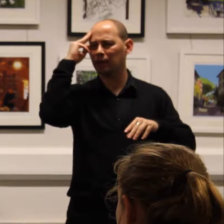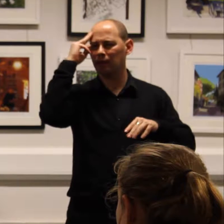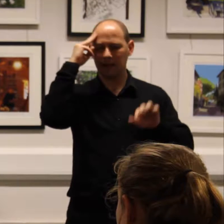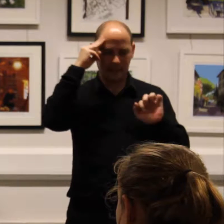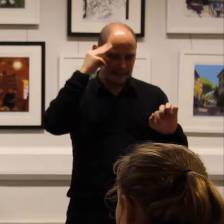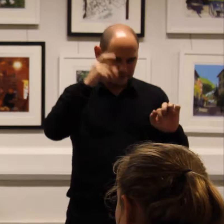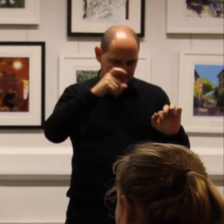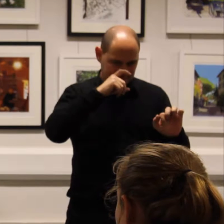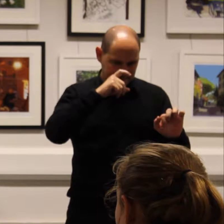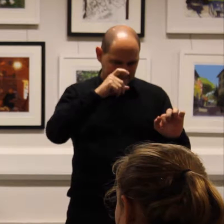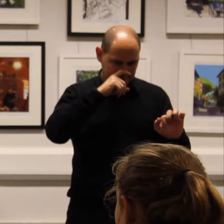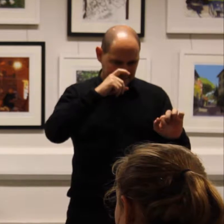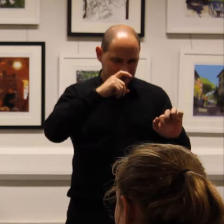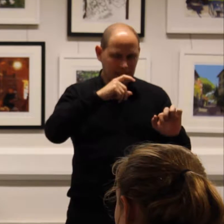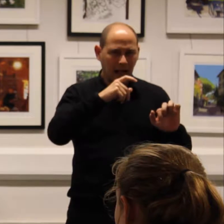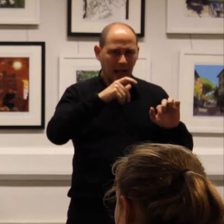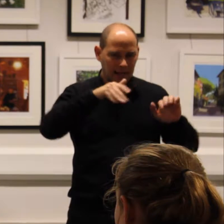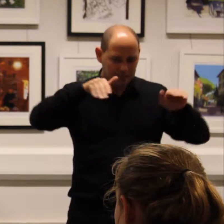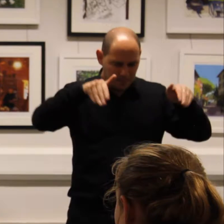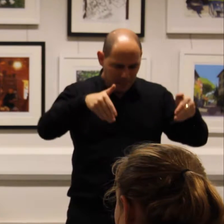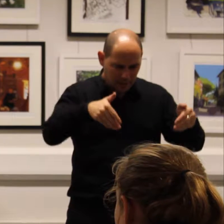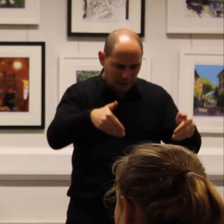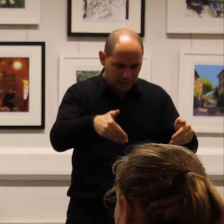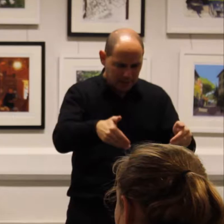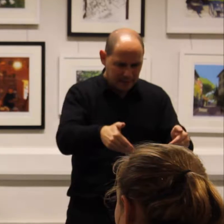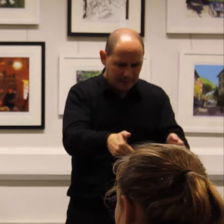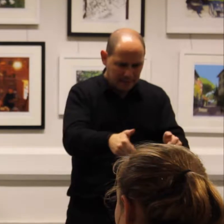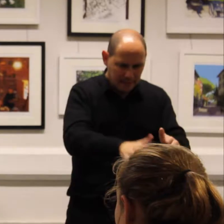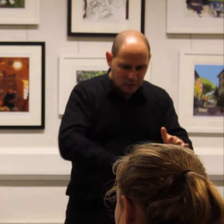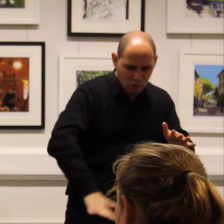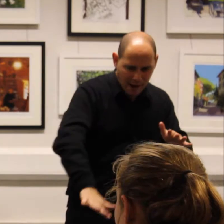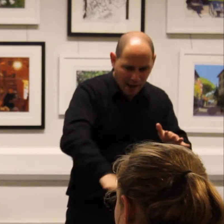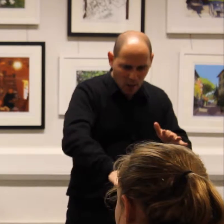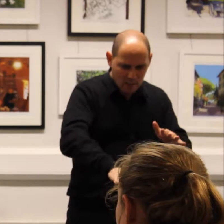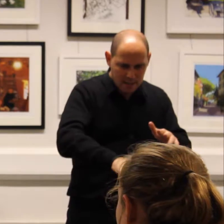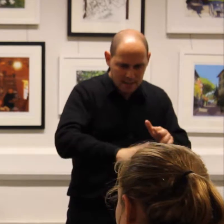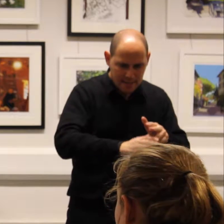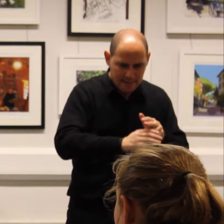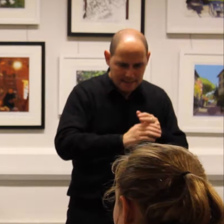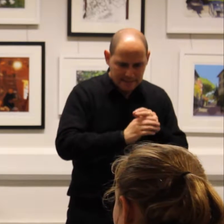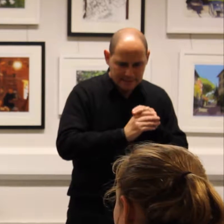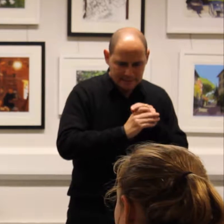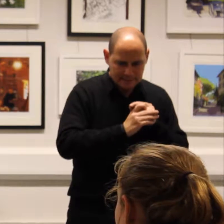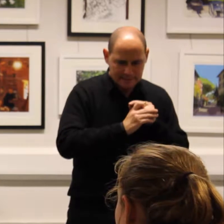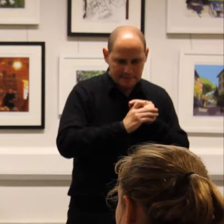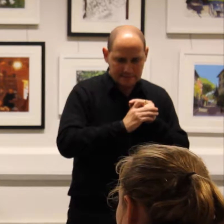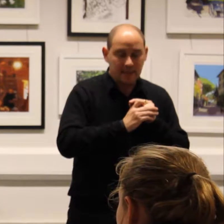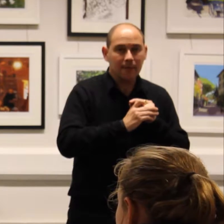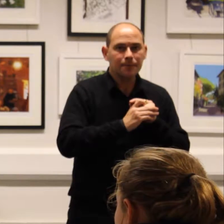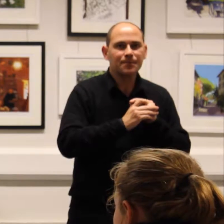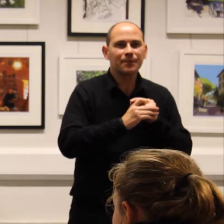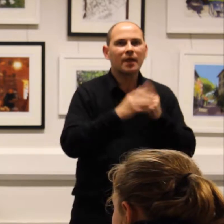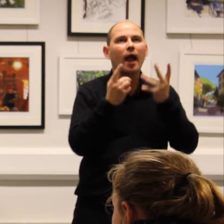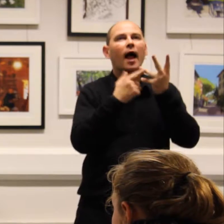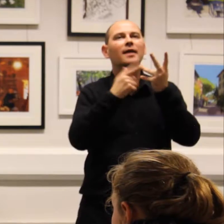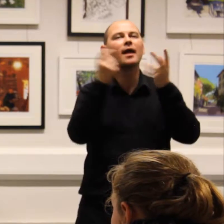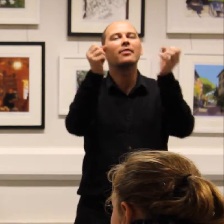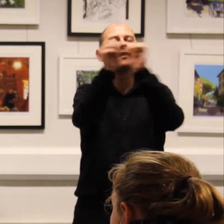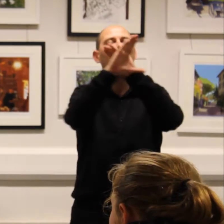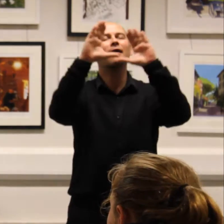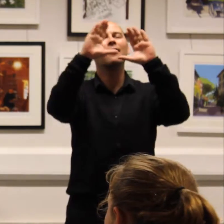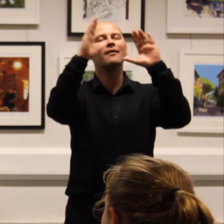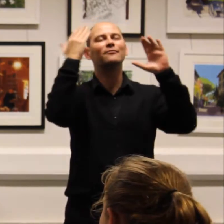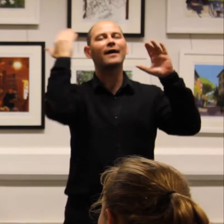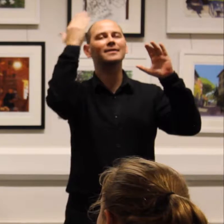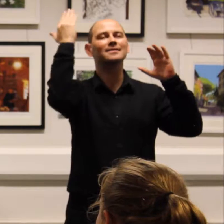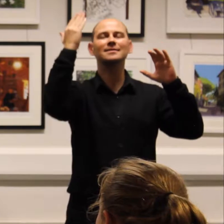deep in the belly of the ground. He makes another fantasy that he is running to an imaginary grown-up